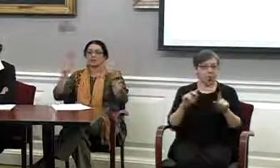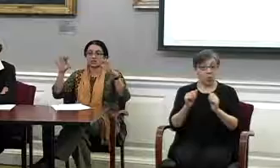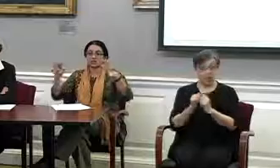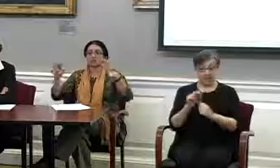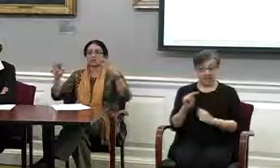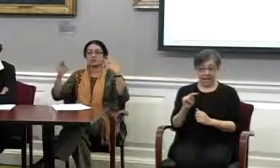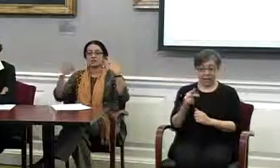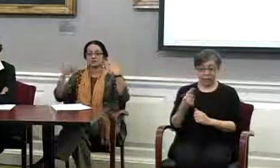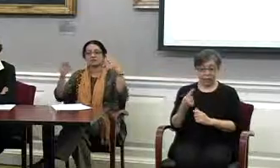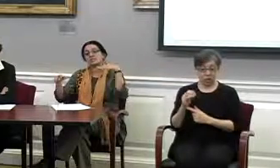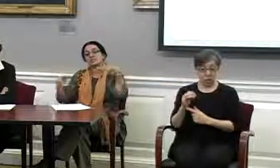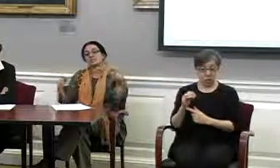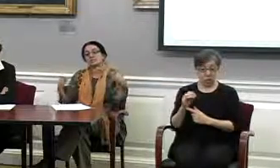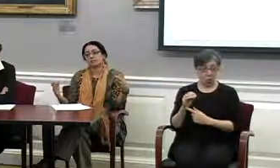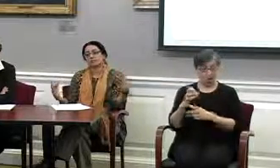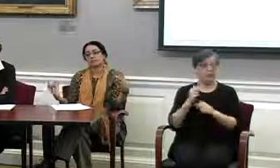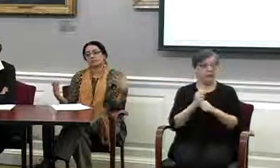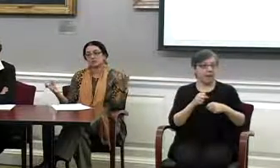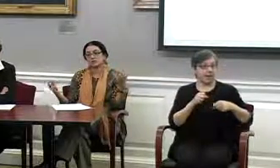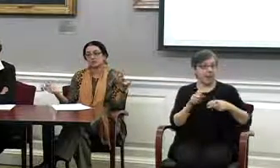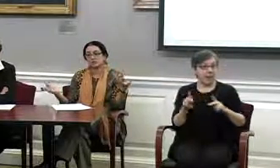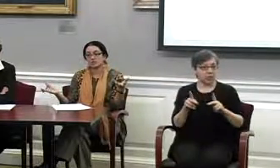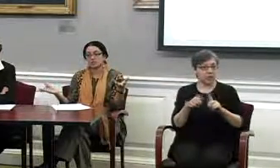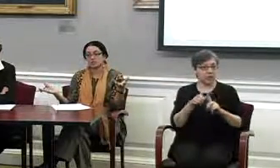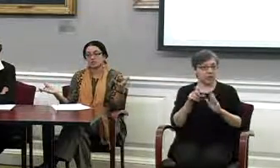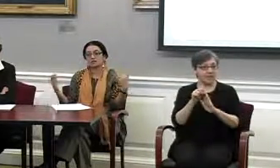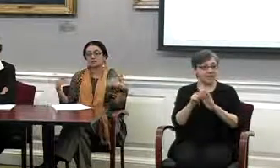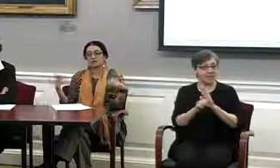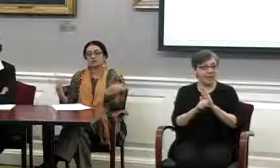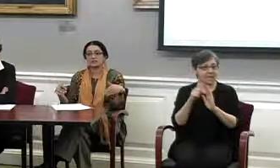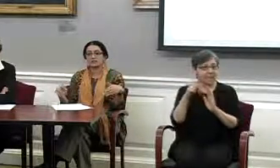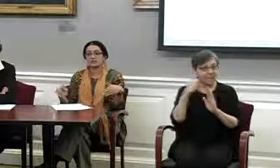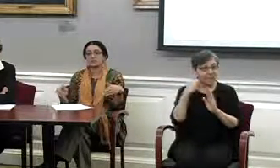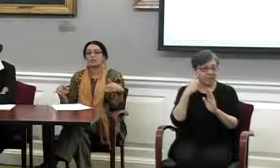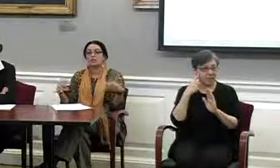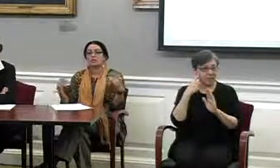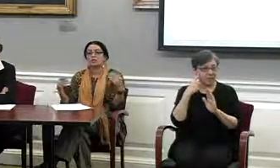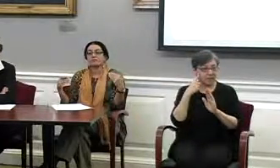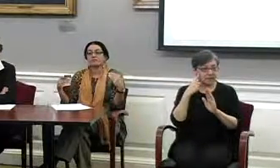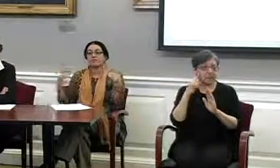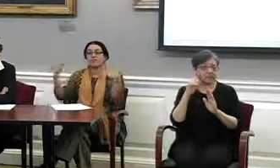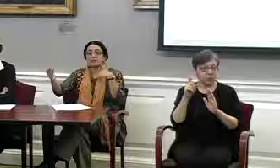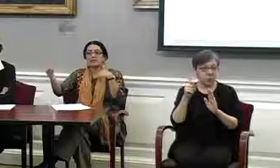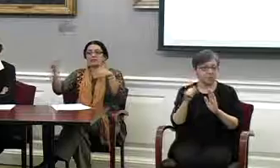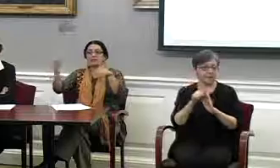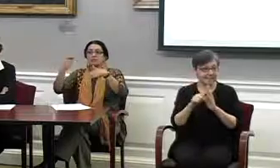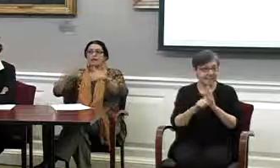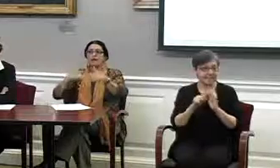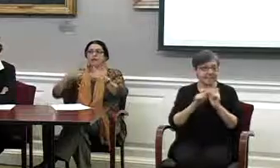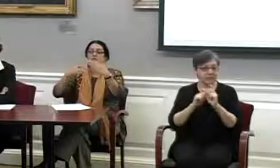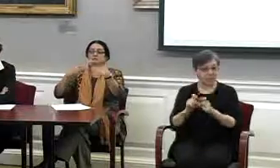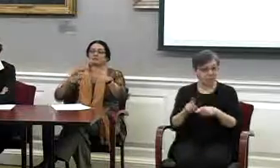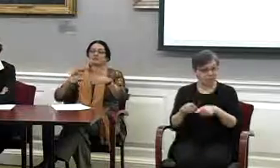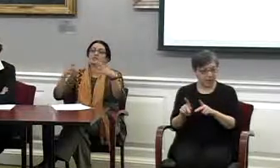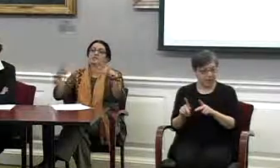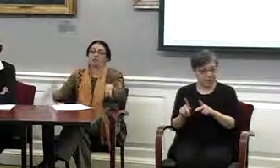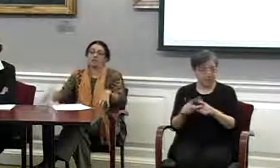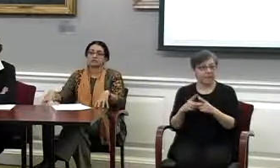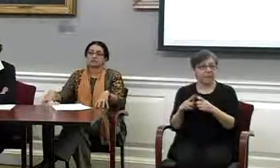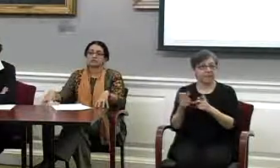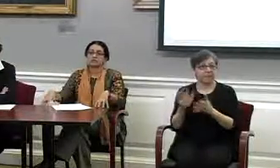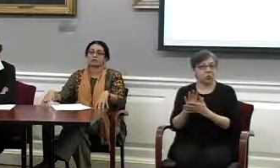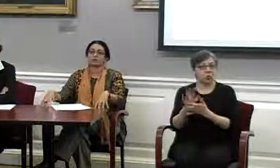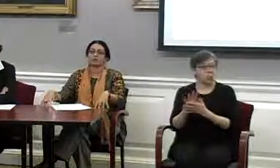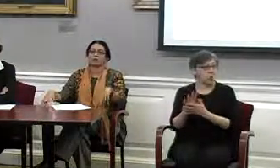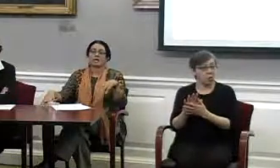from the government to, through the state governments where most education in India is implemented through. And then through that, the schools will say, okay, we